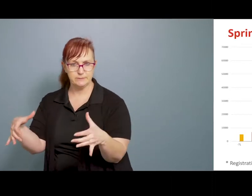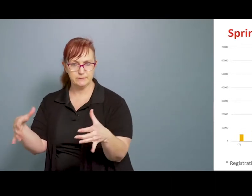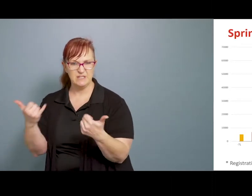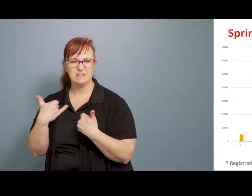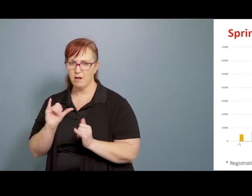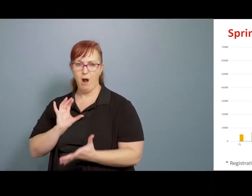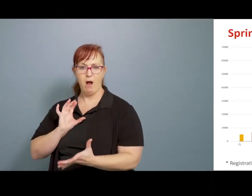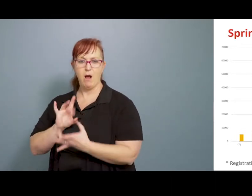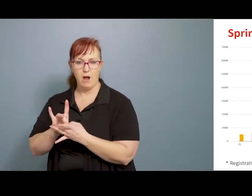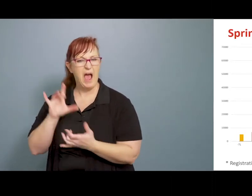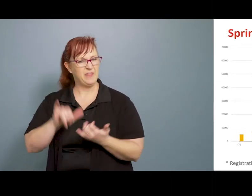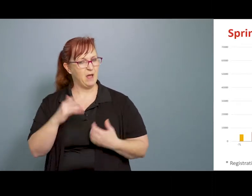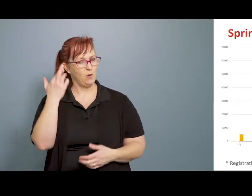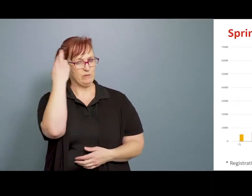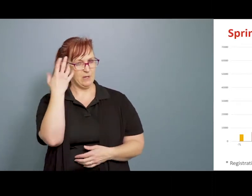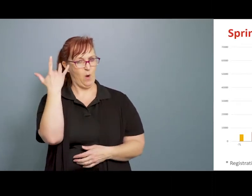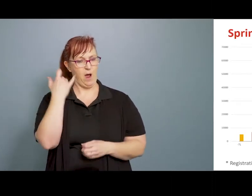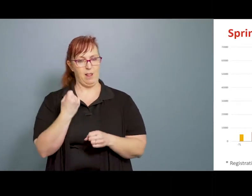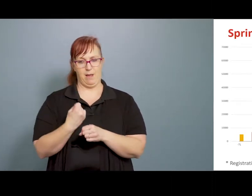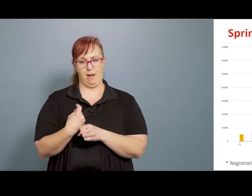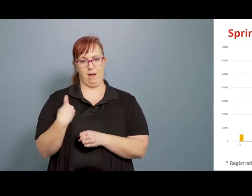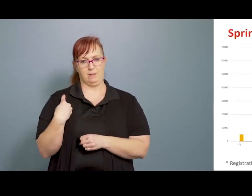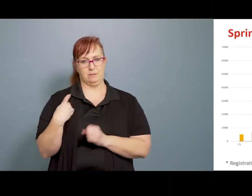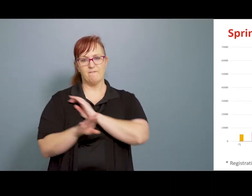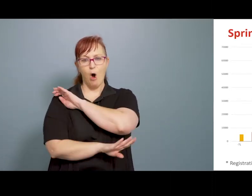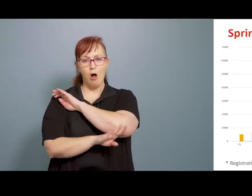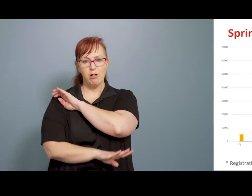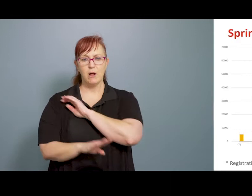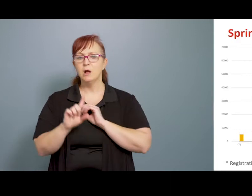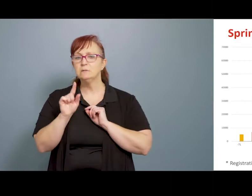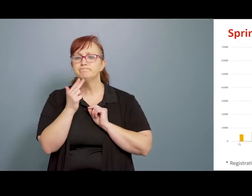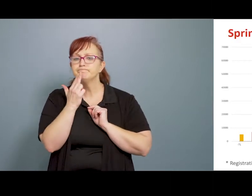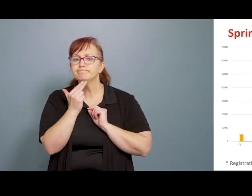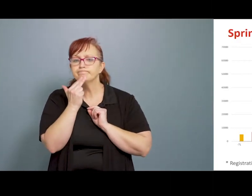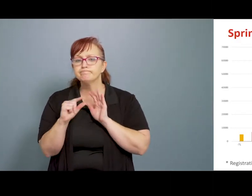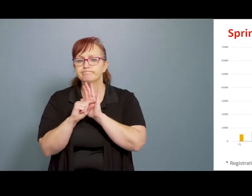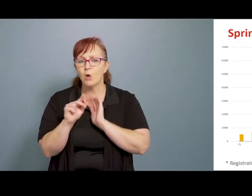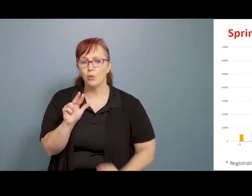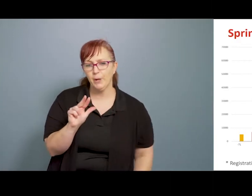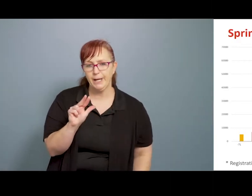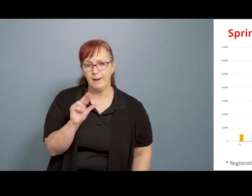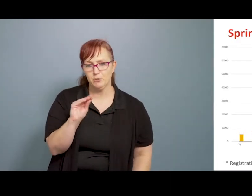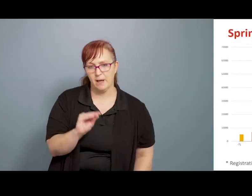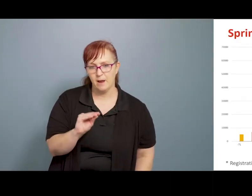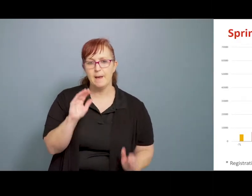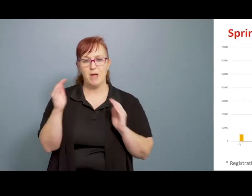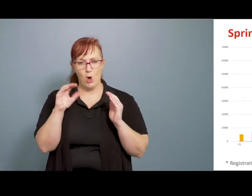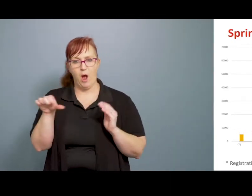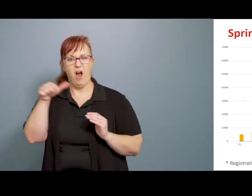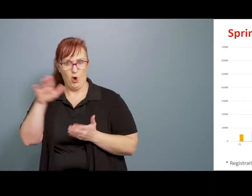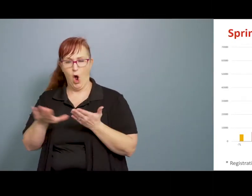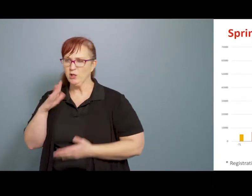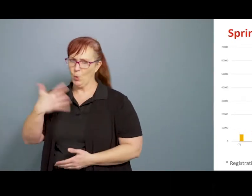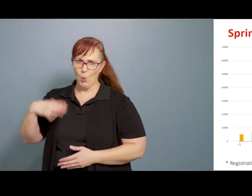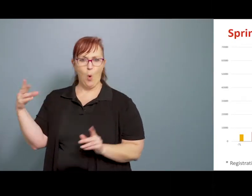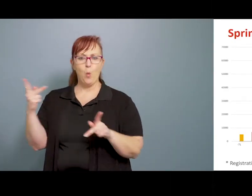reasons that last fall, we were down -3% in comparison and contrast to other institutions